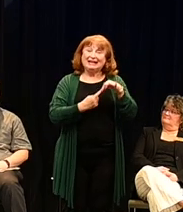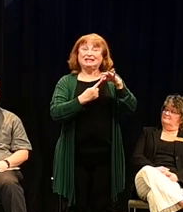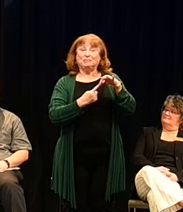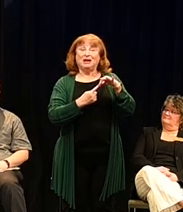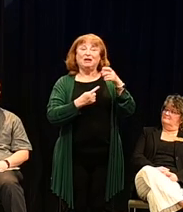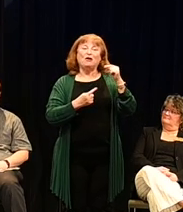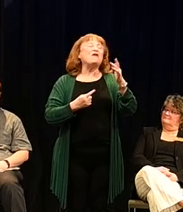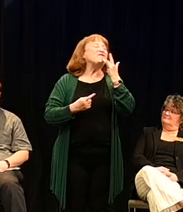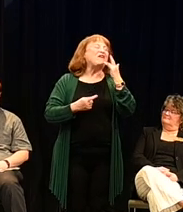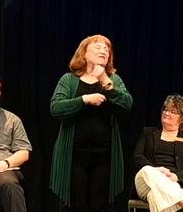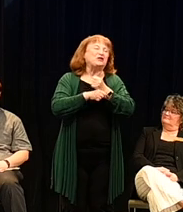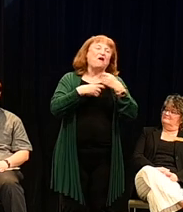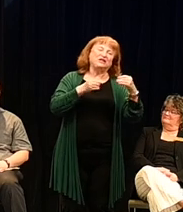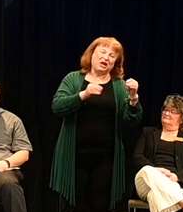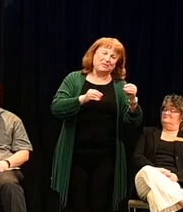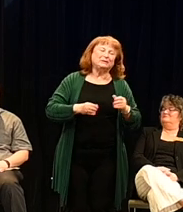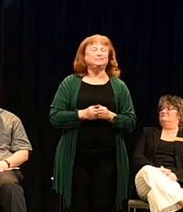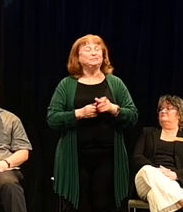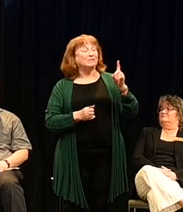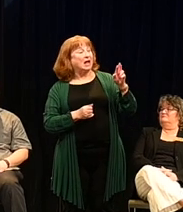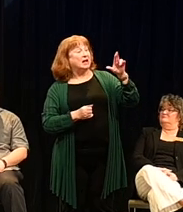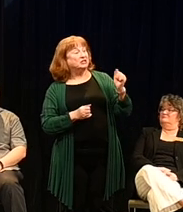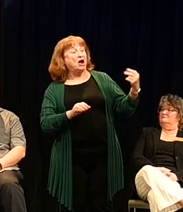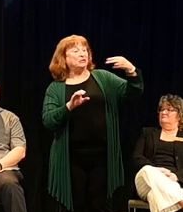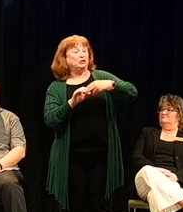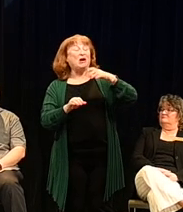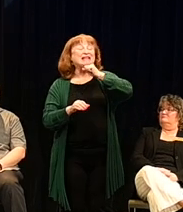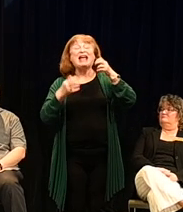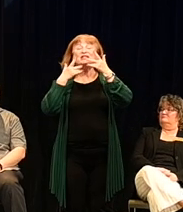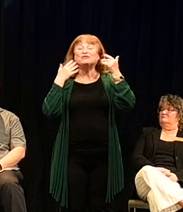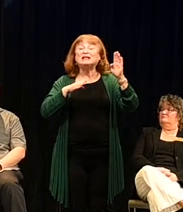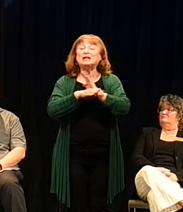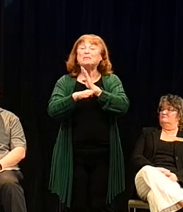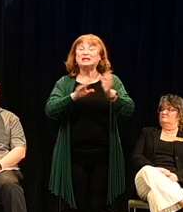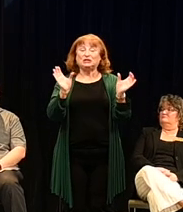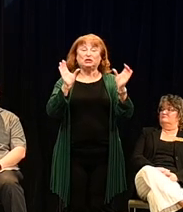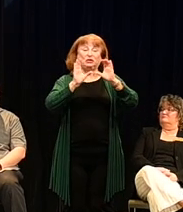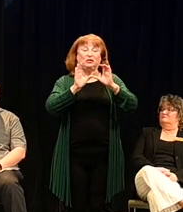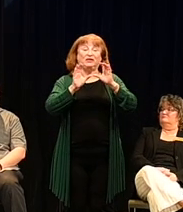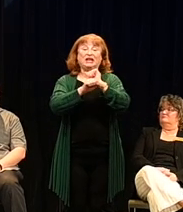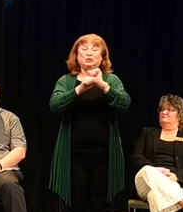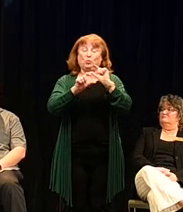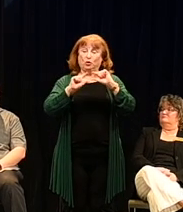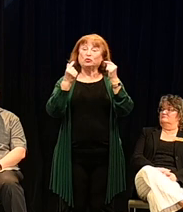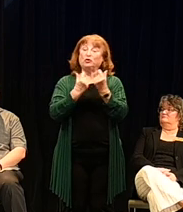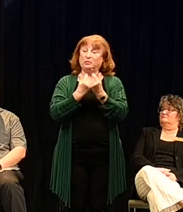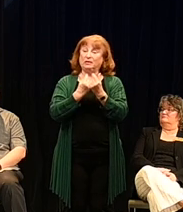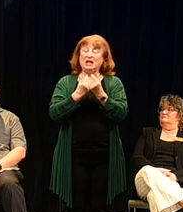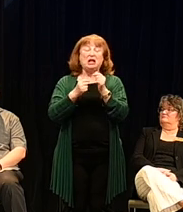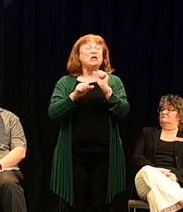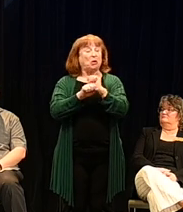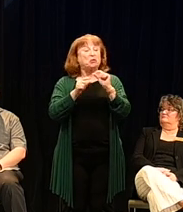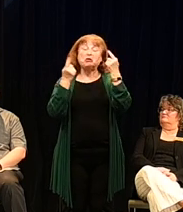her favorite coffee shop. Dara joined the Age-Friendly Business Certification Work Group. The work